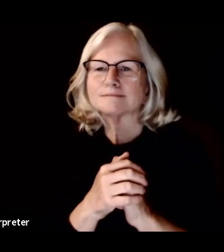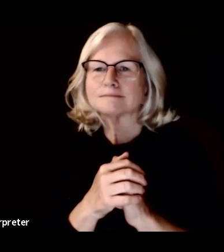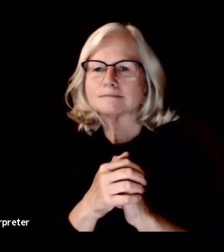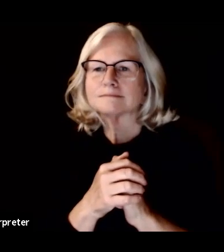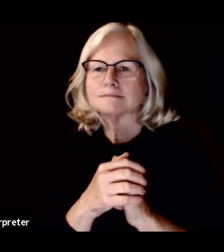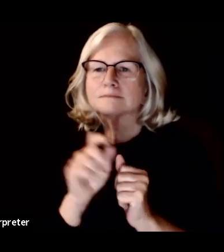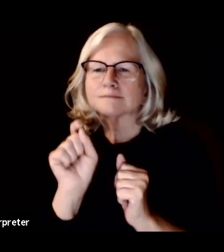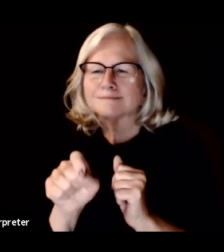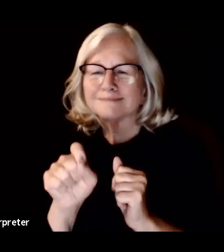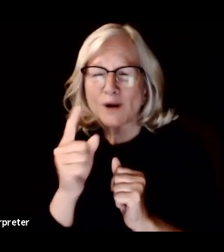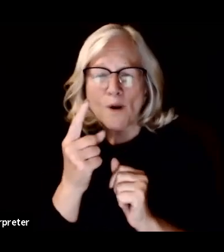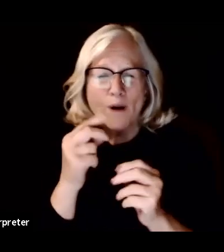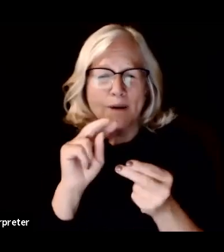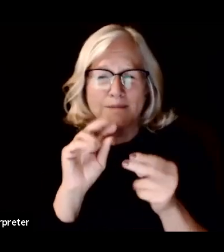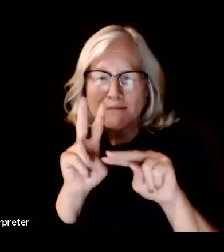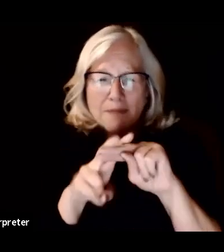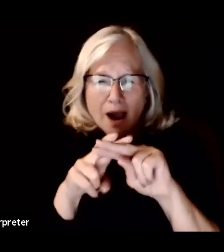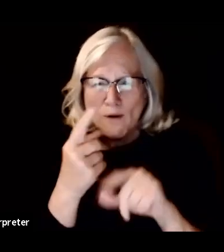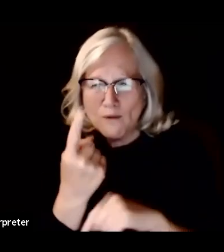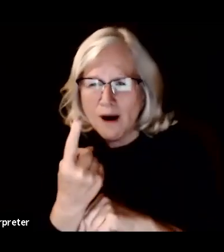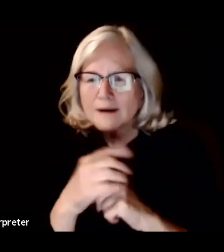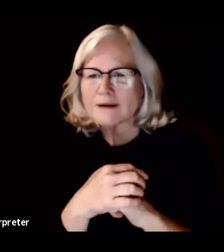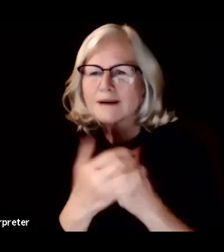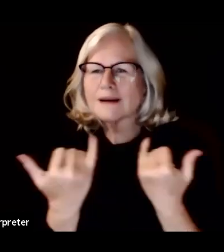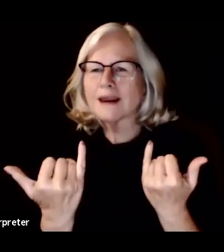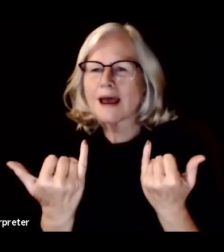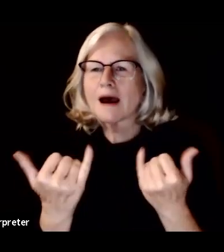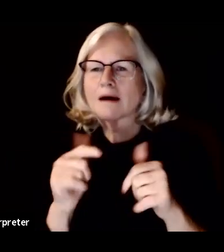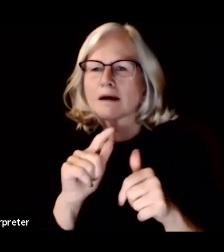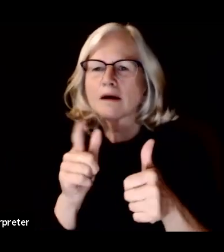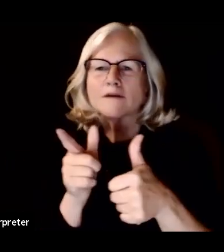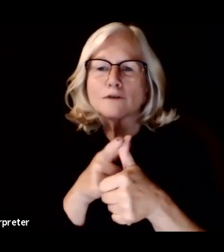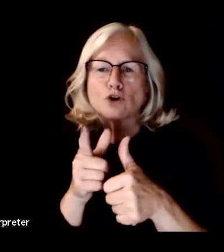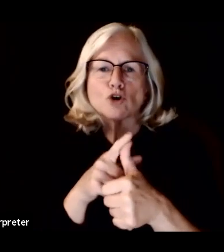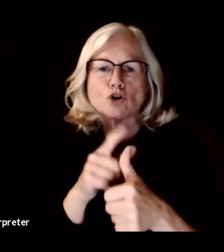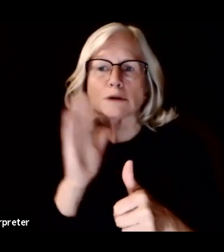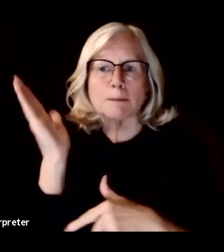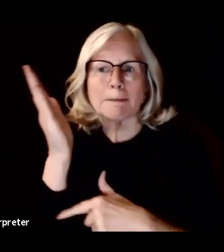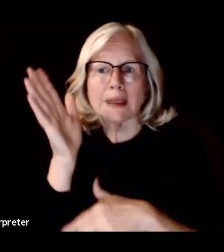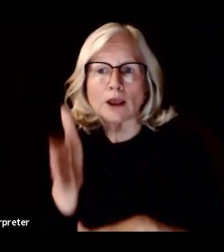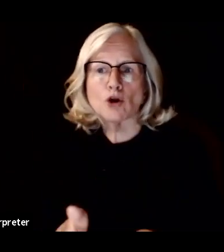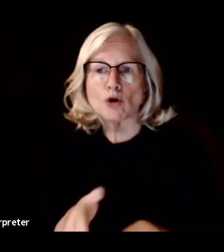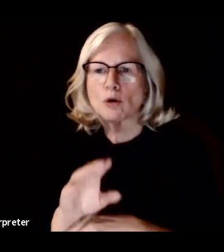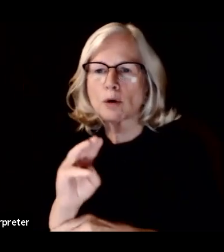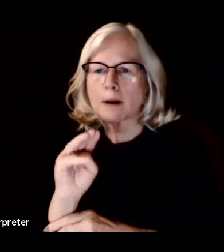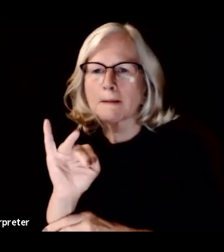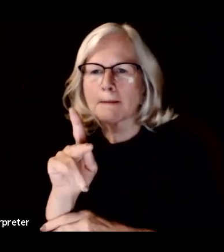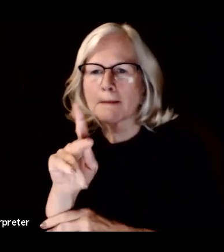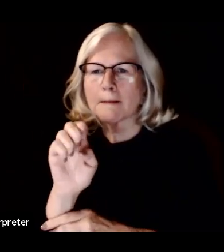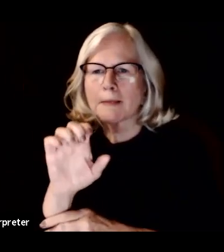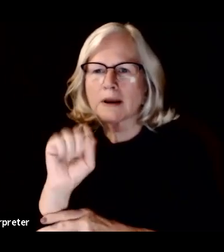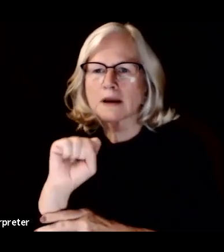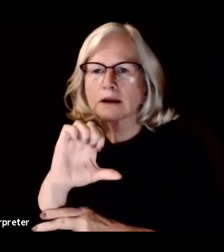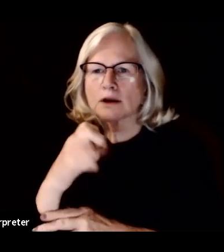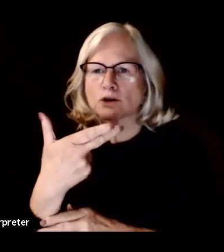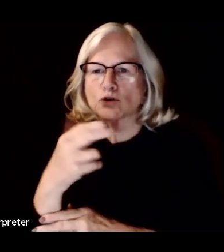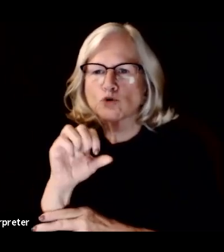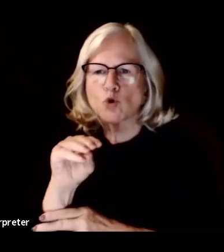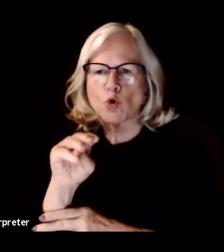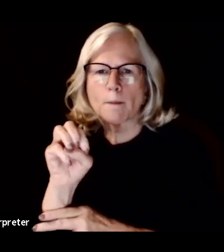I would now like to hand the conference over to your first speaker today, Mr. Michael Schulner. Sir, the floor is yours. Thank you for joining us